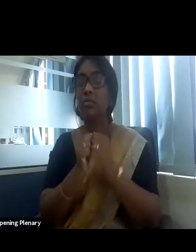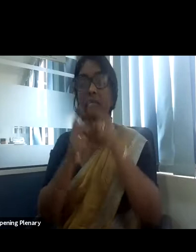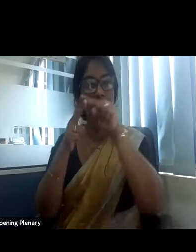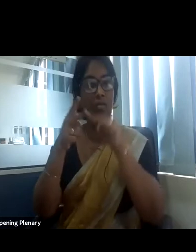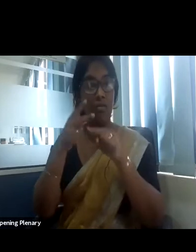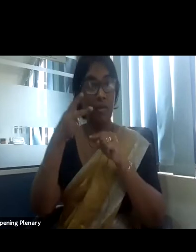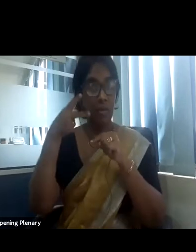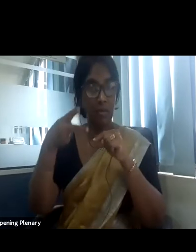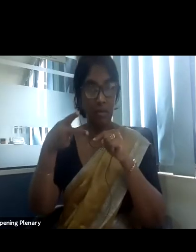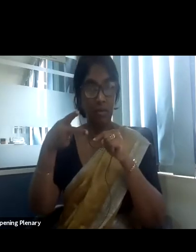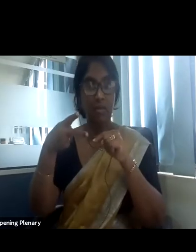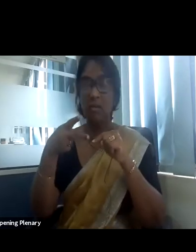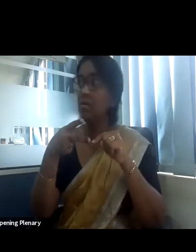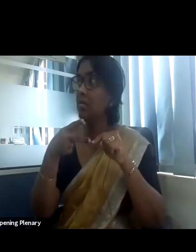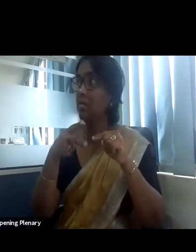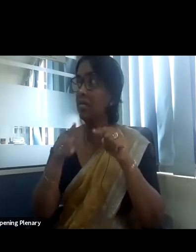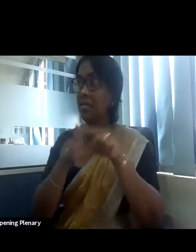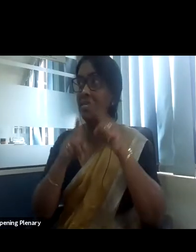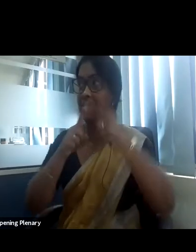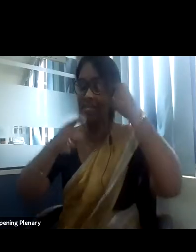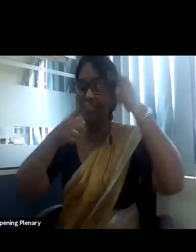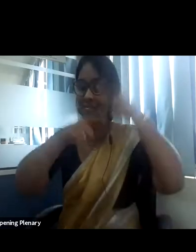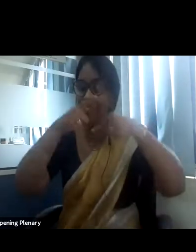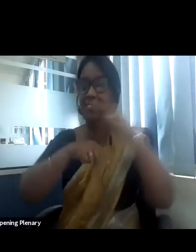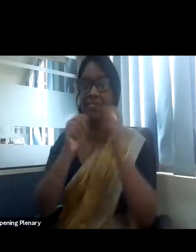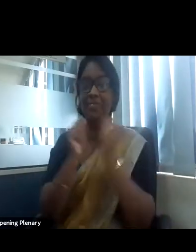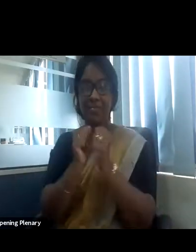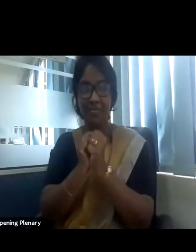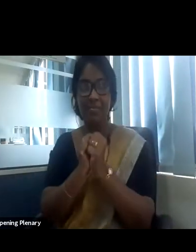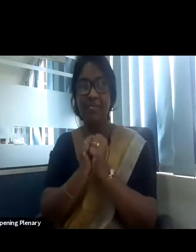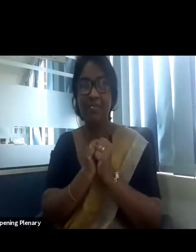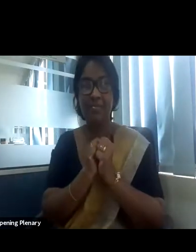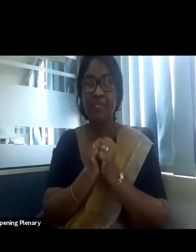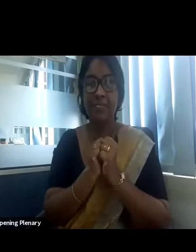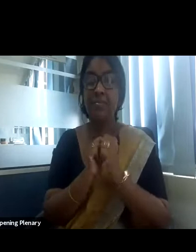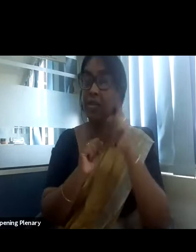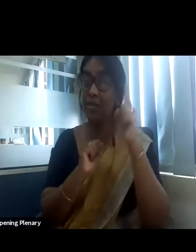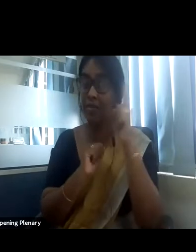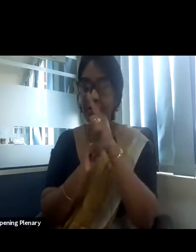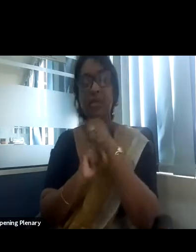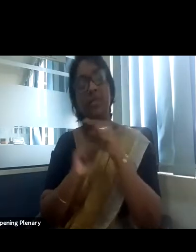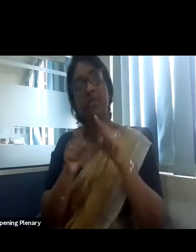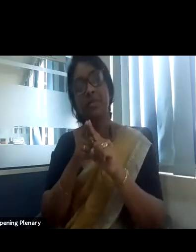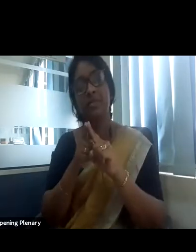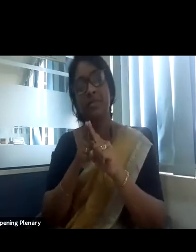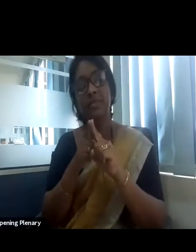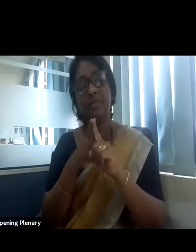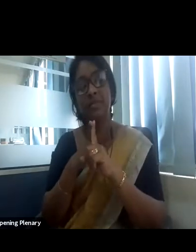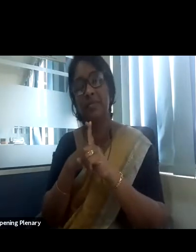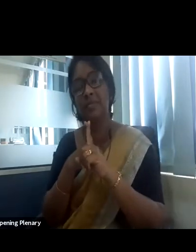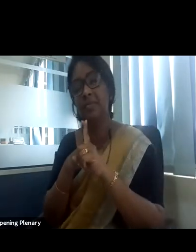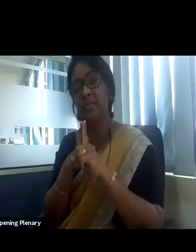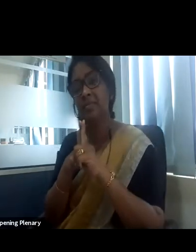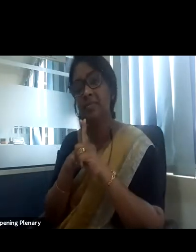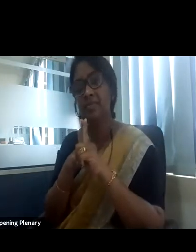on implications. I want to hark back first to the eminent early 20th century